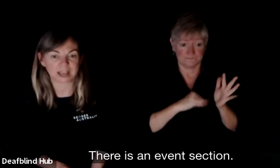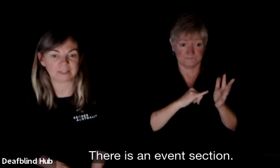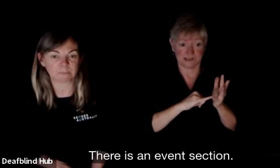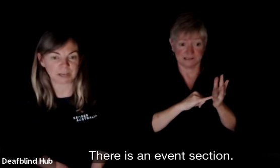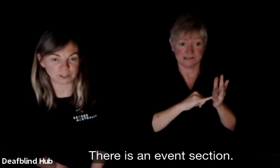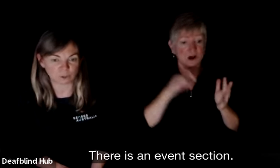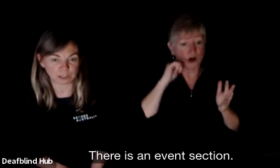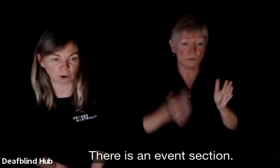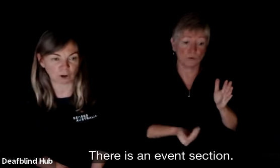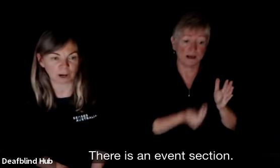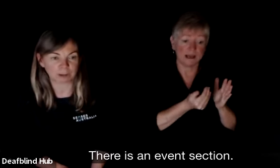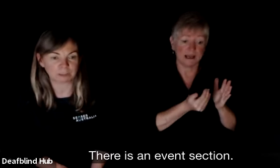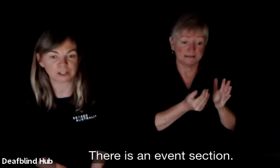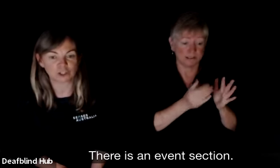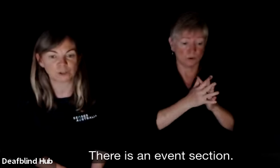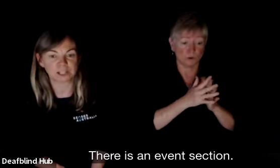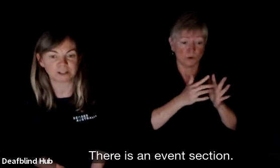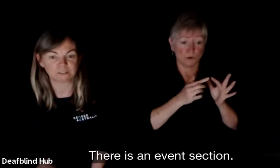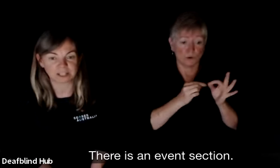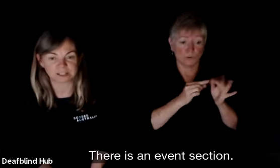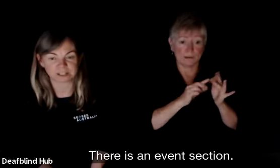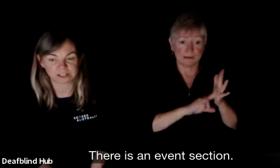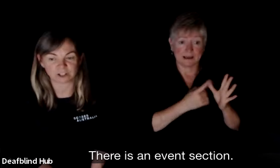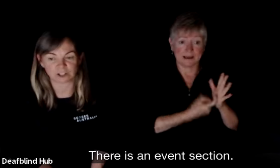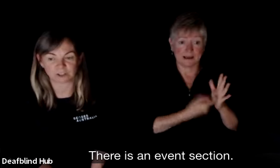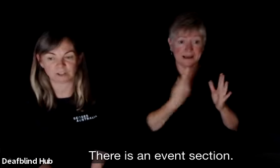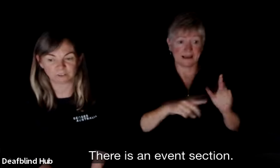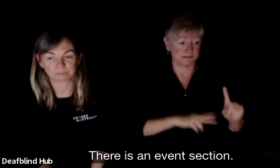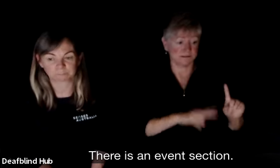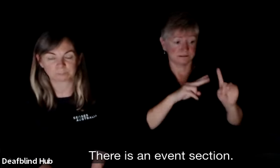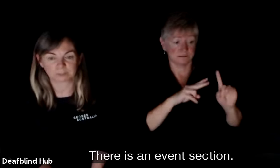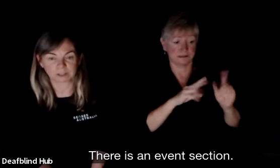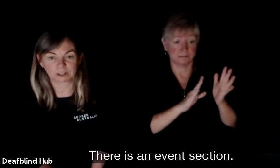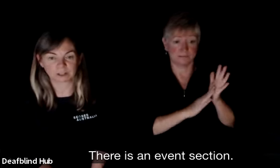webinars and the mentoring program to the events section.